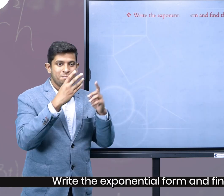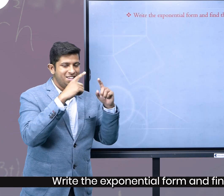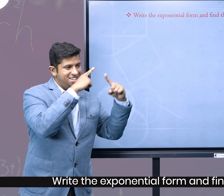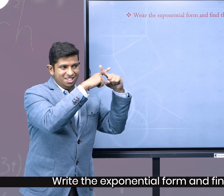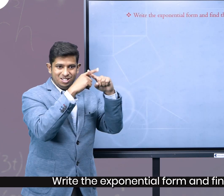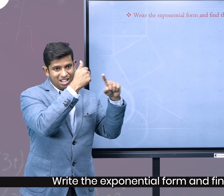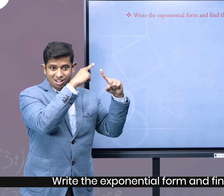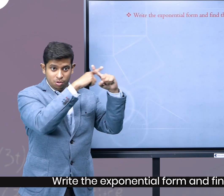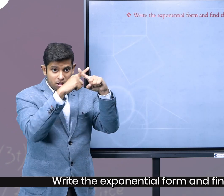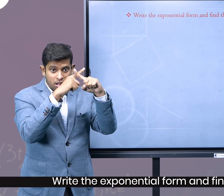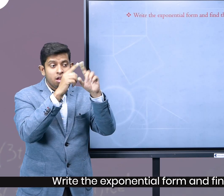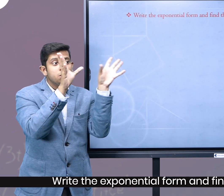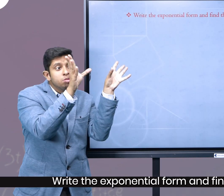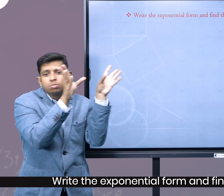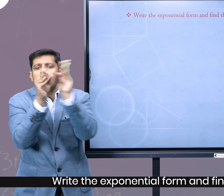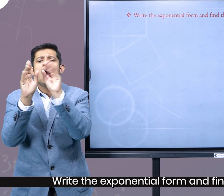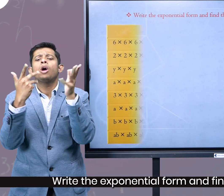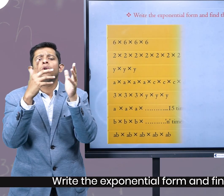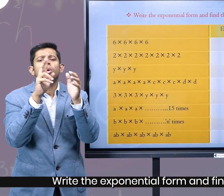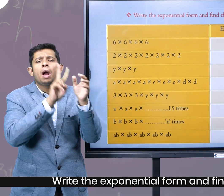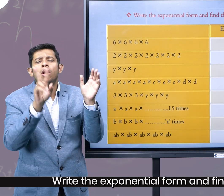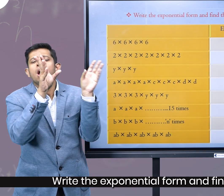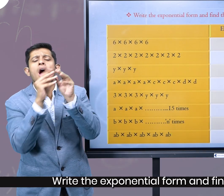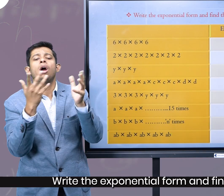Write the exponential form and find the values.